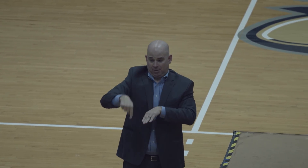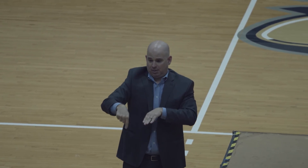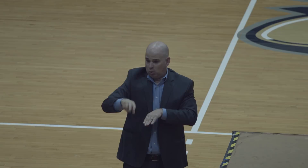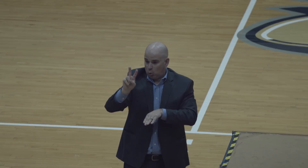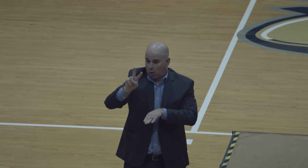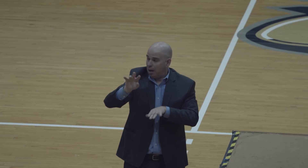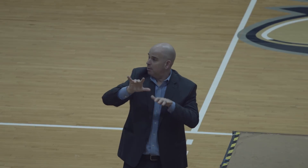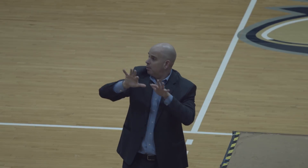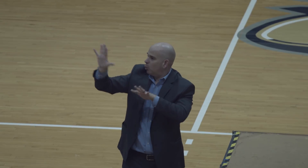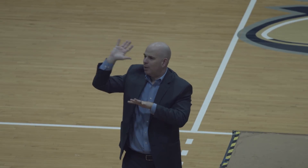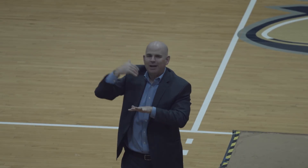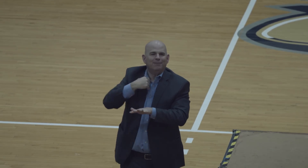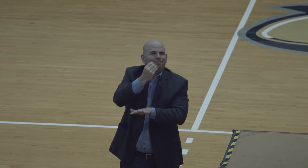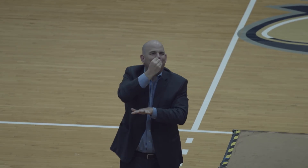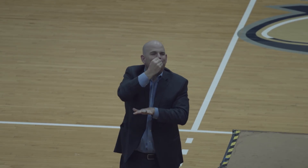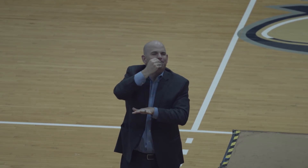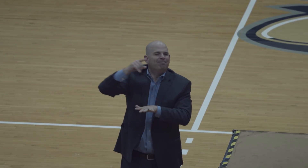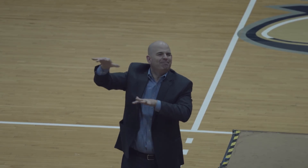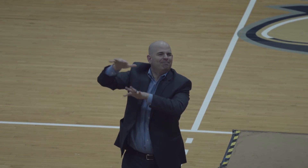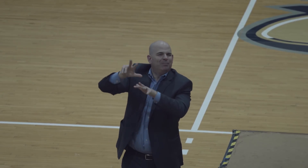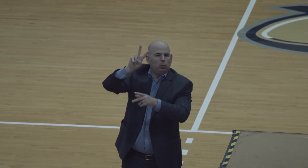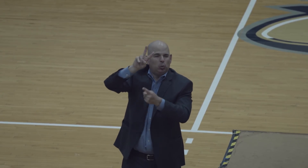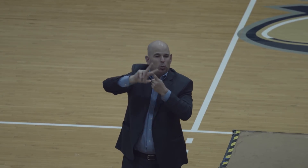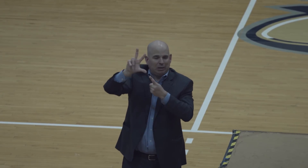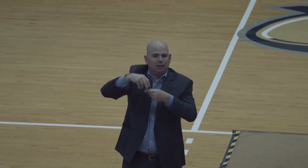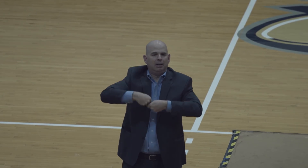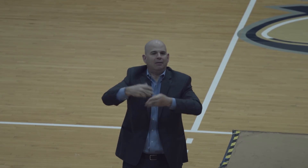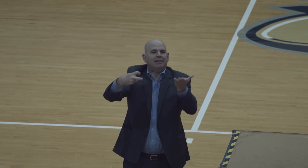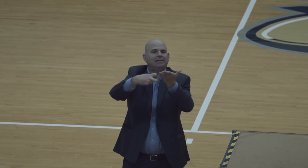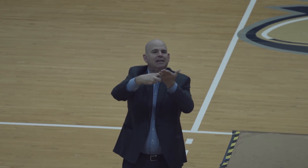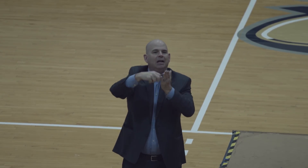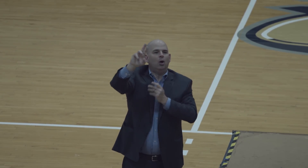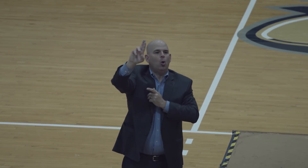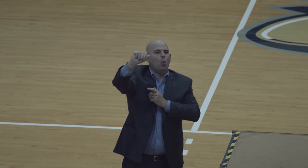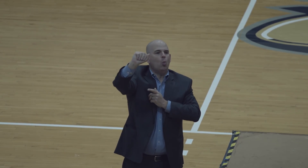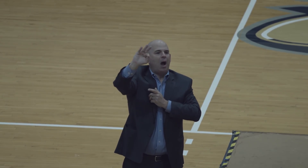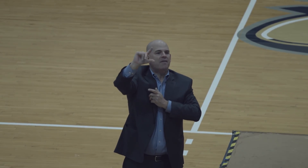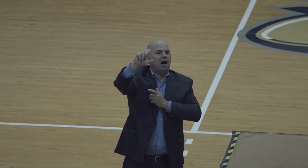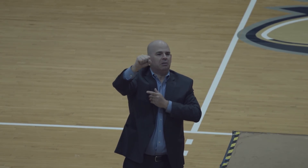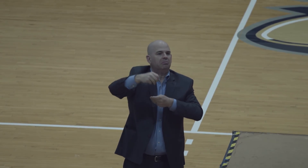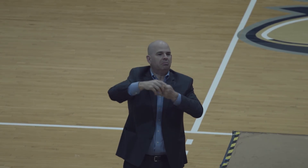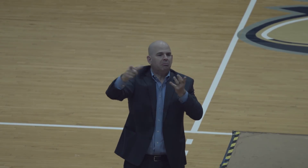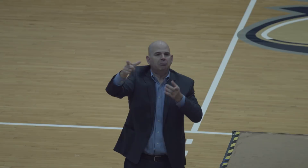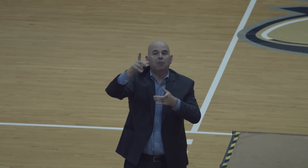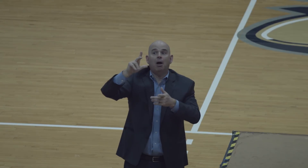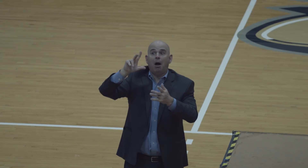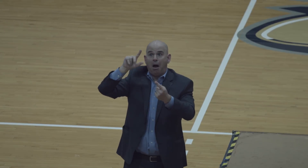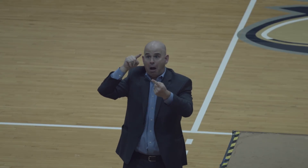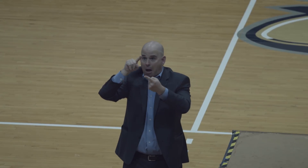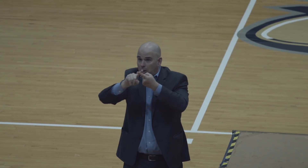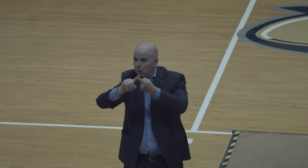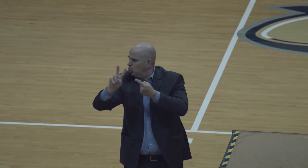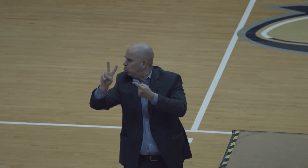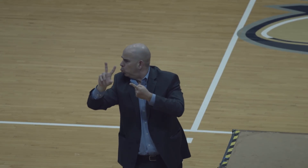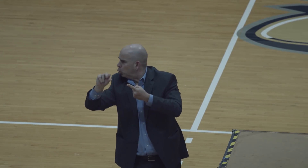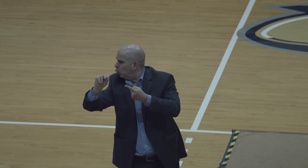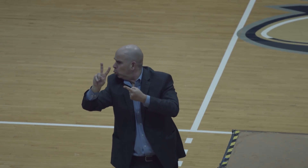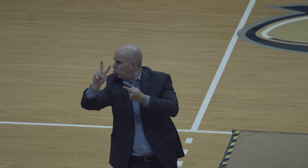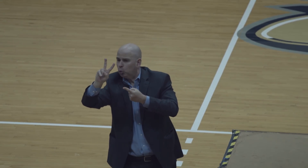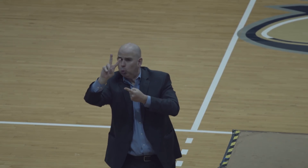large gifts. Just after this gathering, we're going to have a reception, at which point we'll have a raffle I'd like you all to be aware of